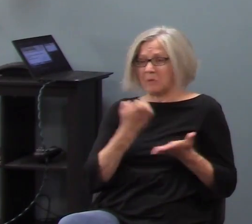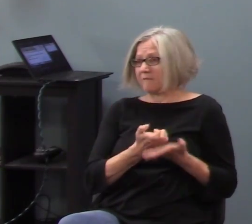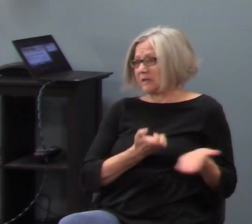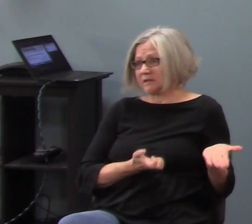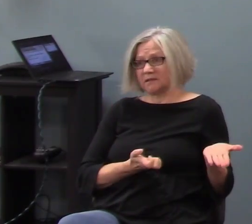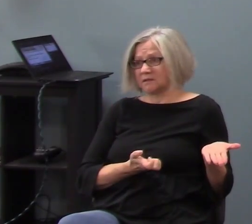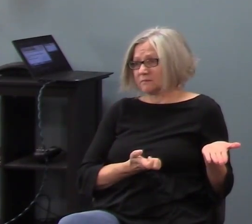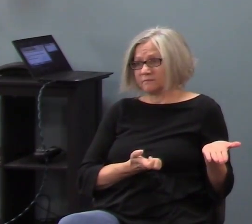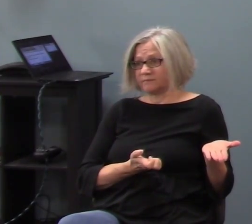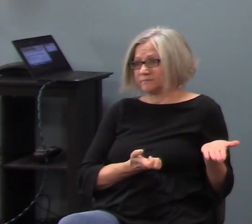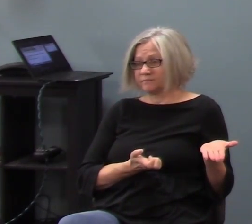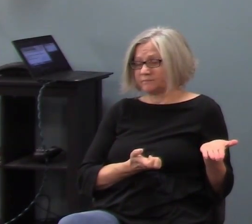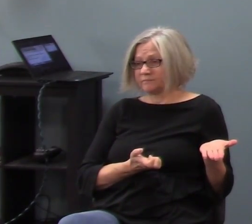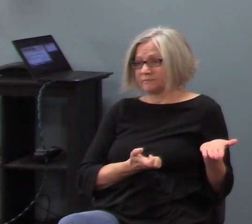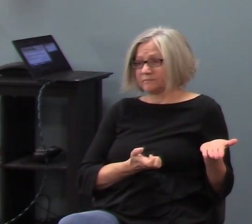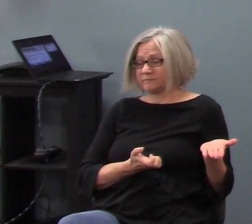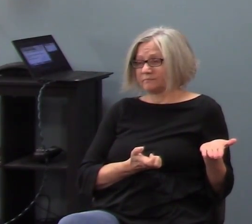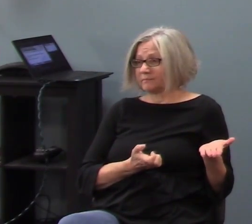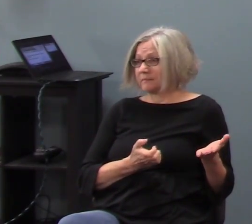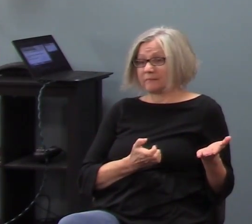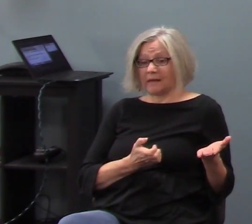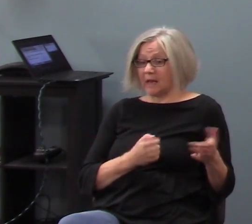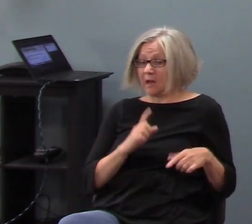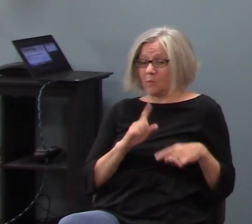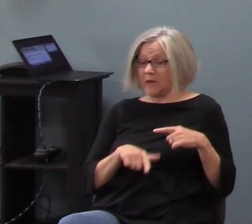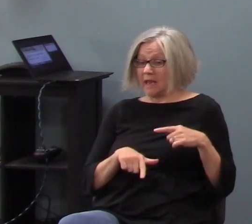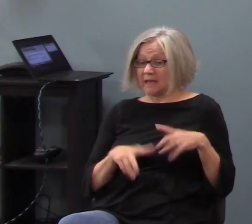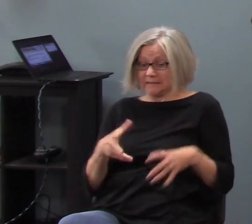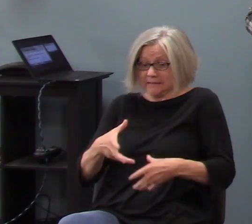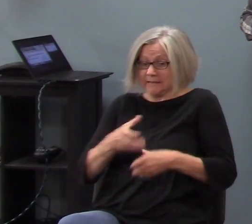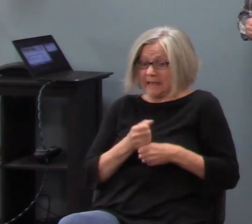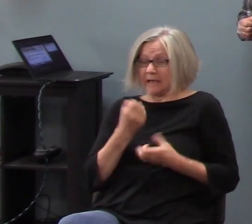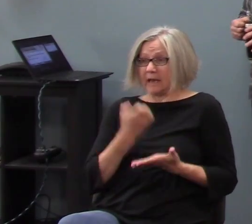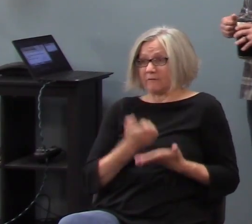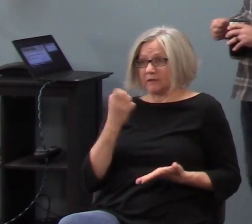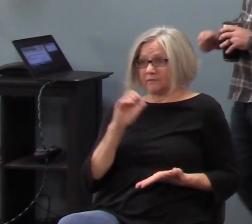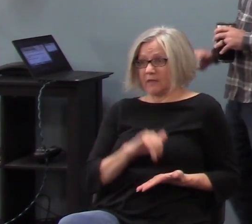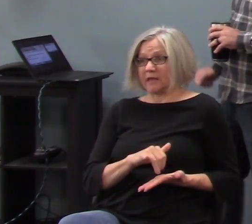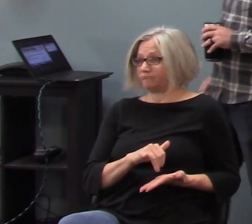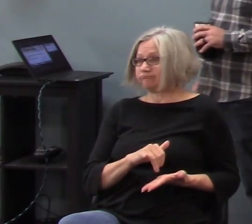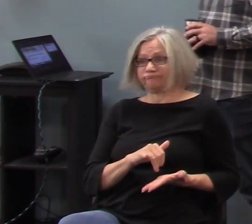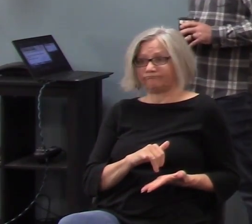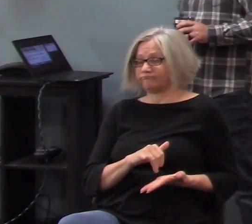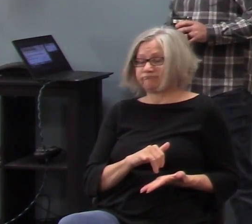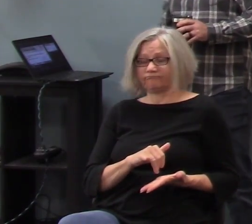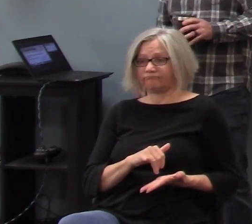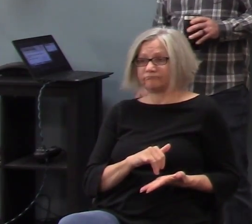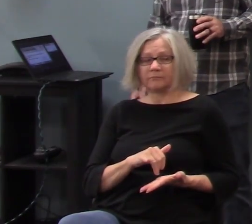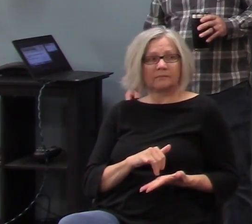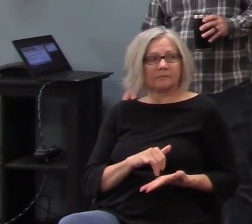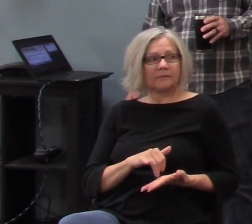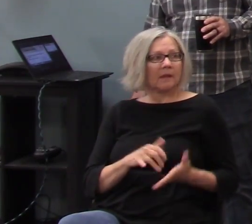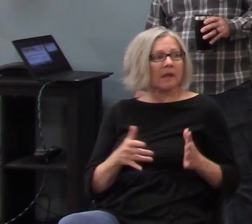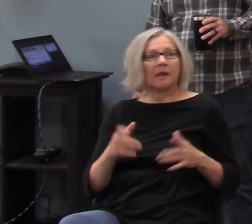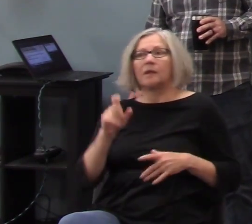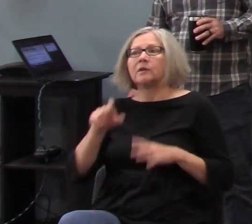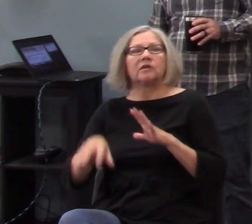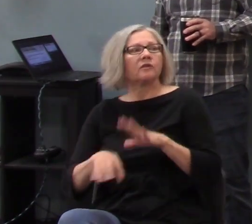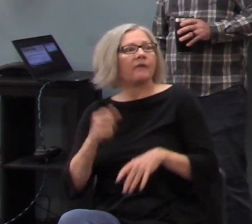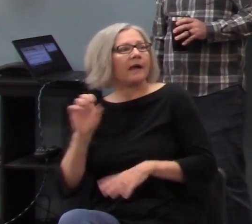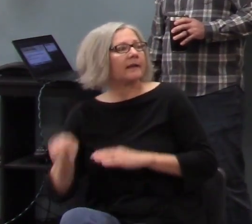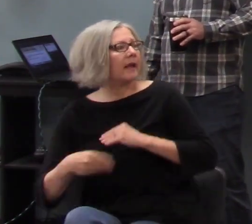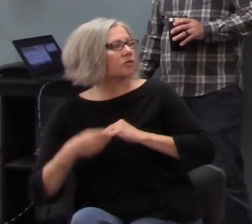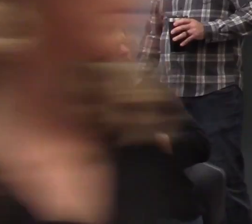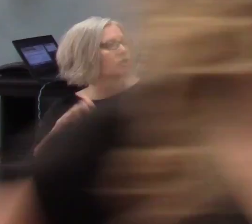it, and we can't get evidence for it. So, you guys think we could find some extra chairs here